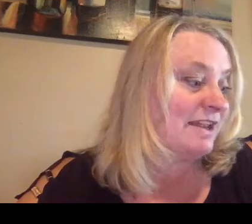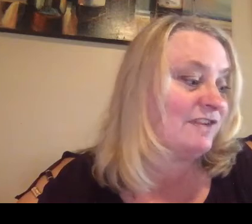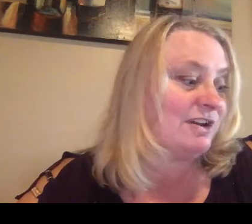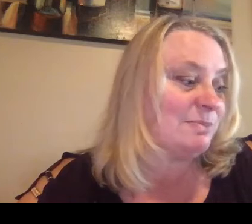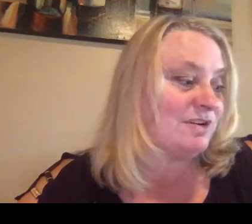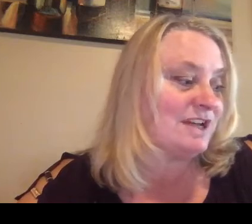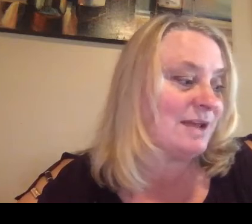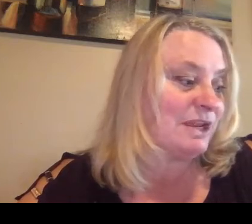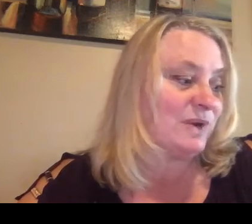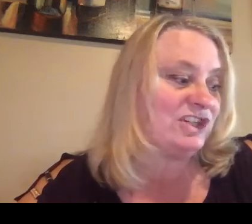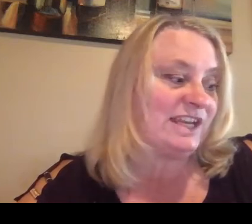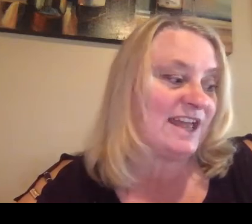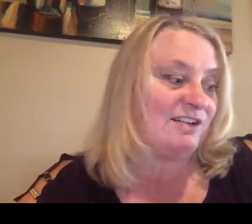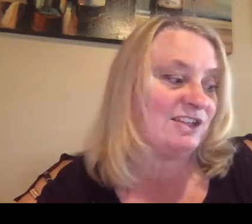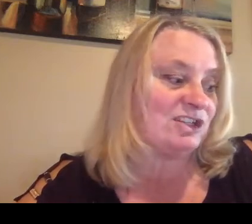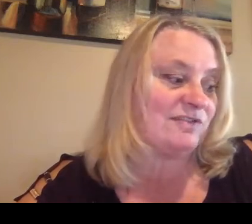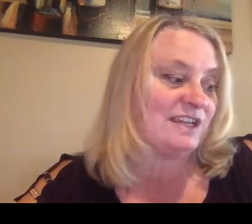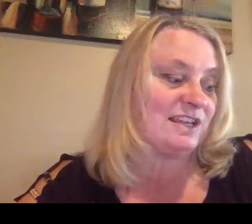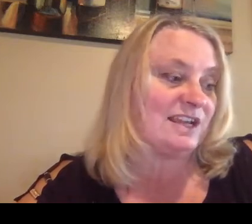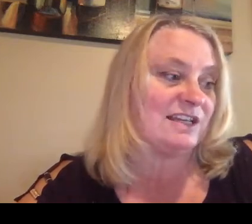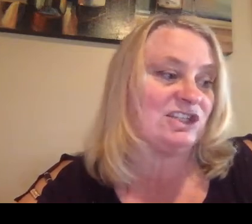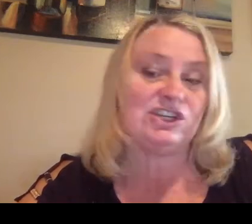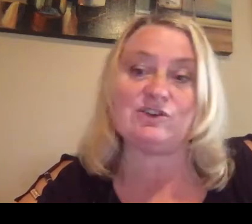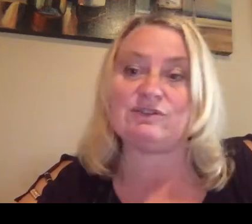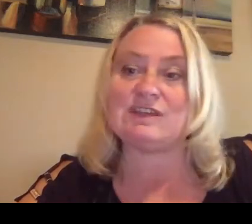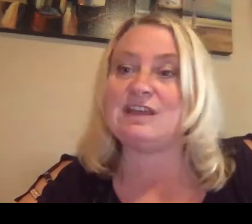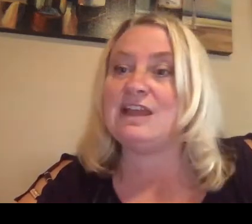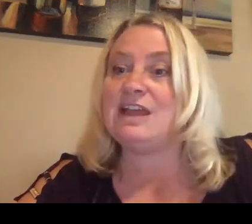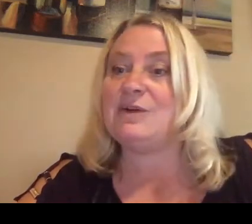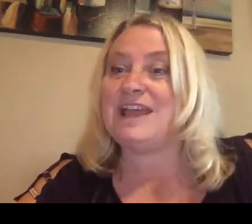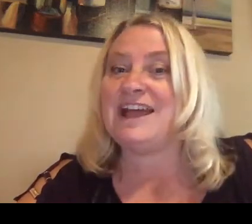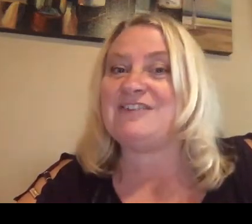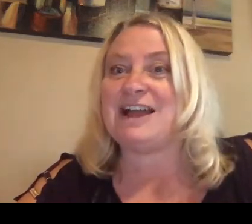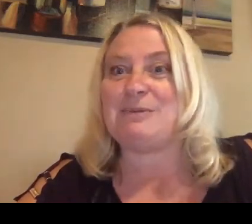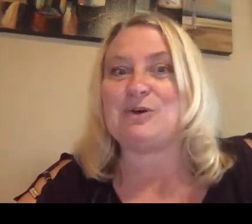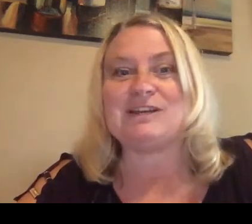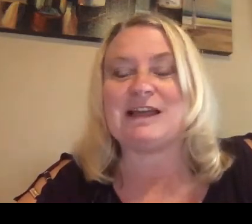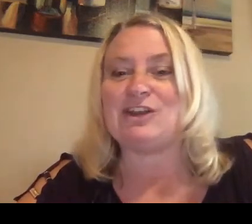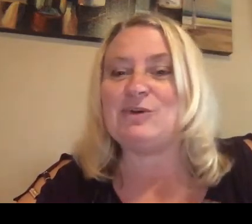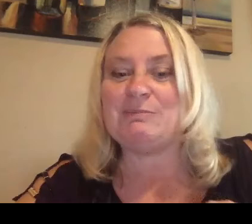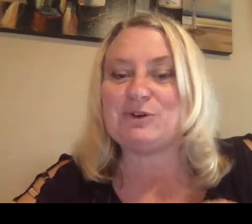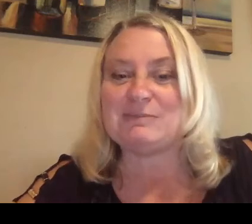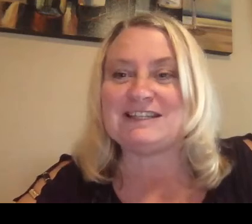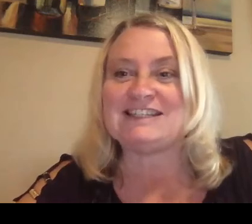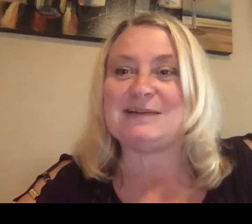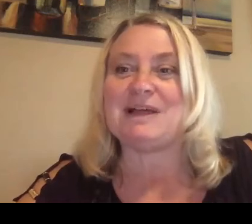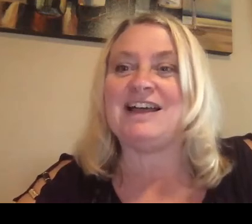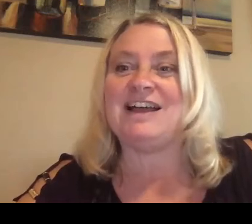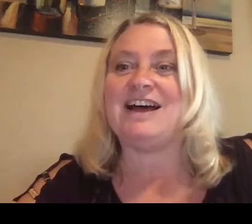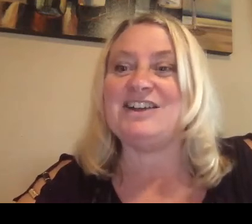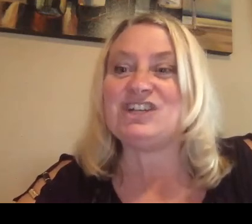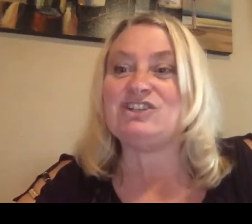workshop. Very important topic, reaching out and serving the youngest youth. We have, I knew I'm going to mess this